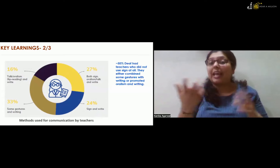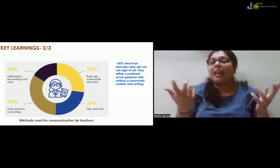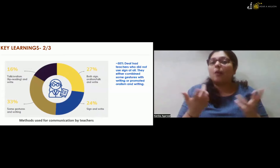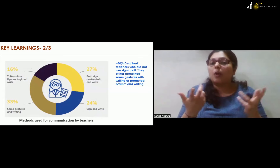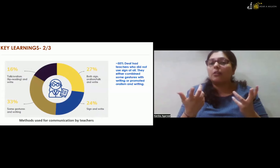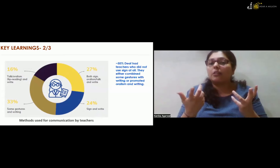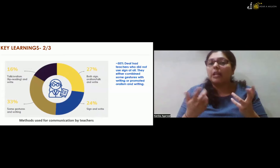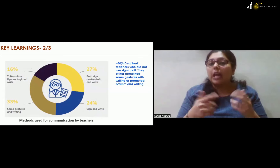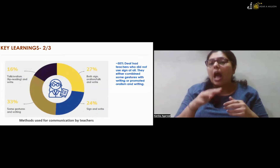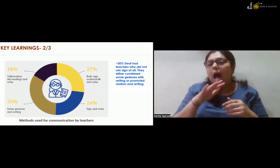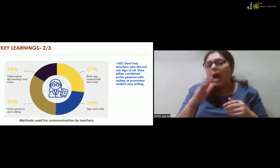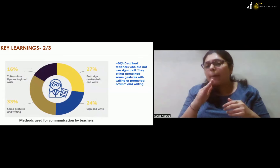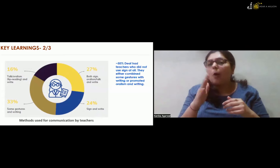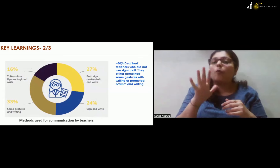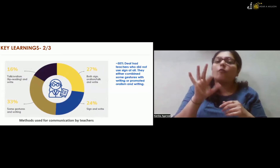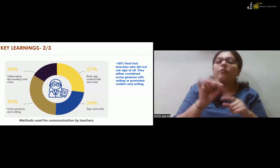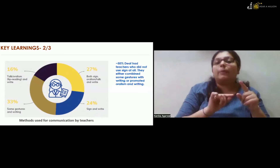Yes.